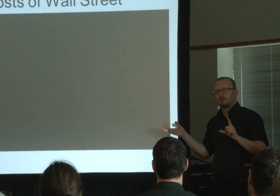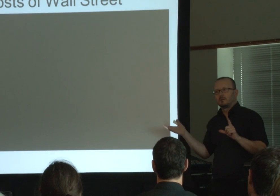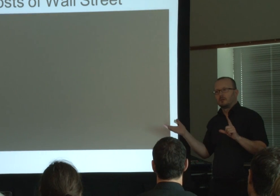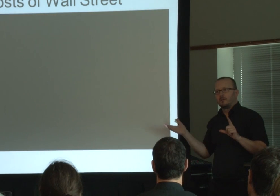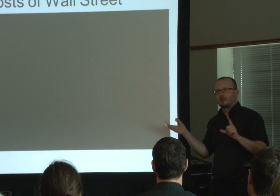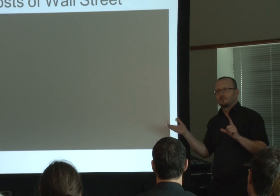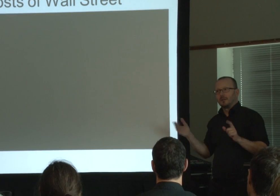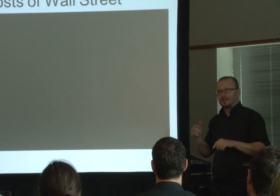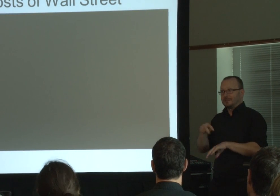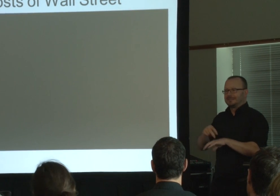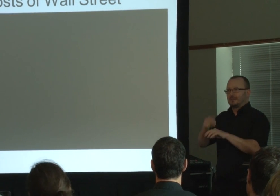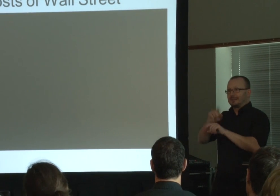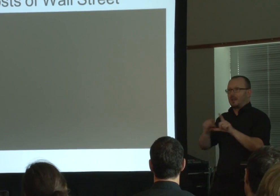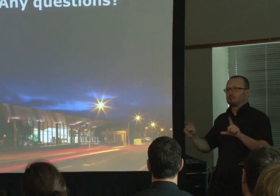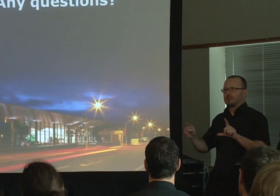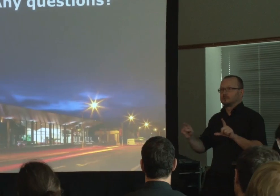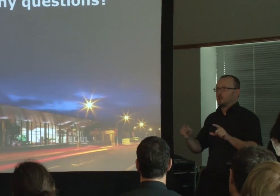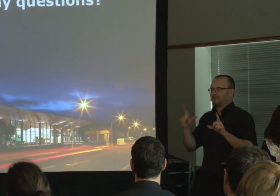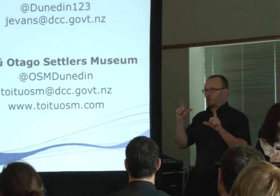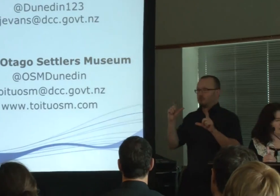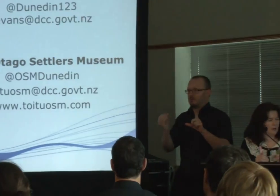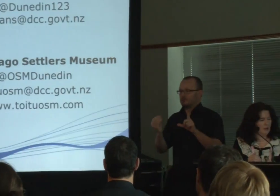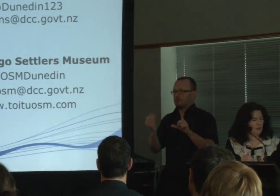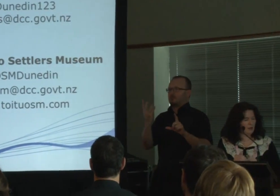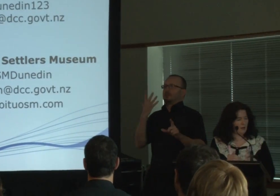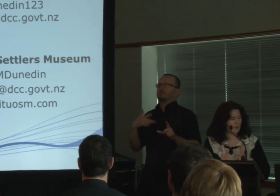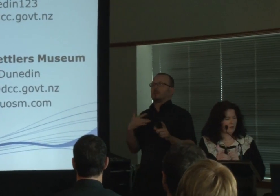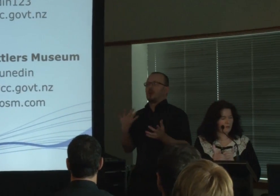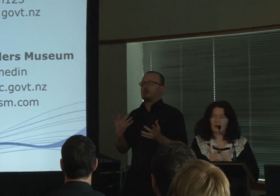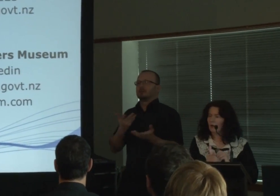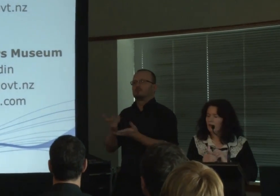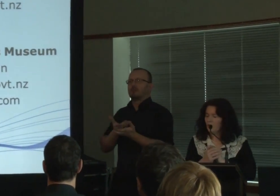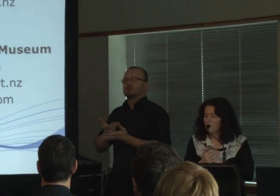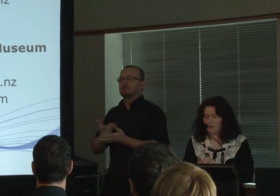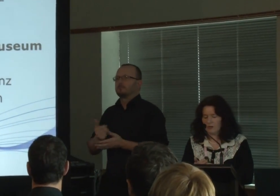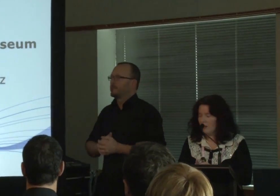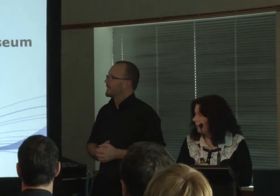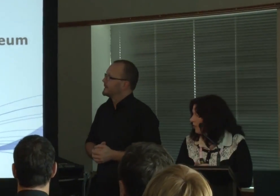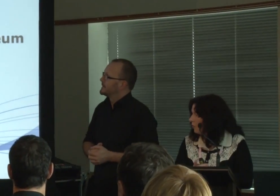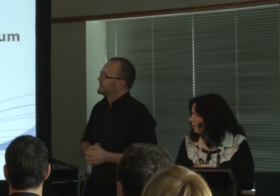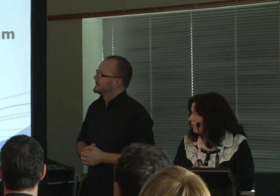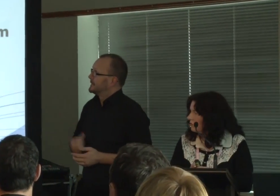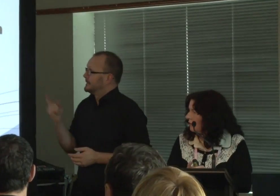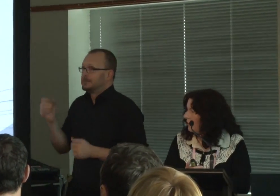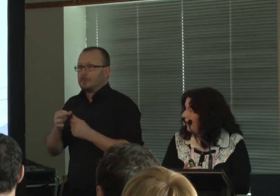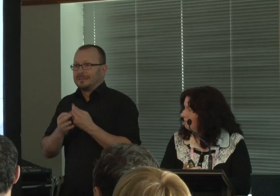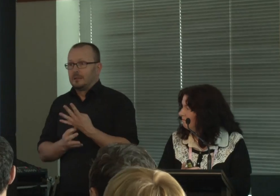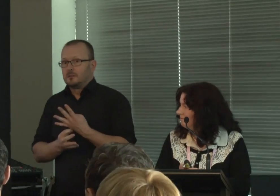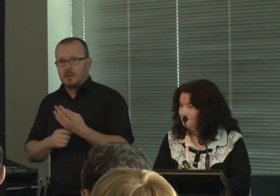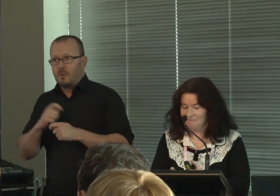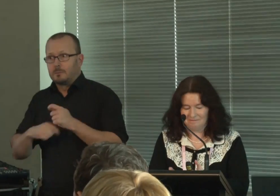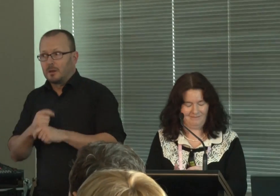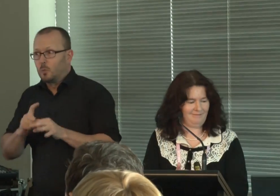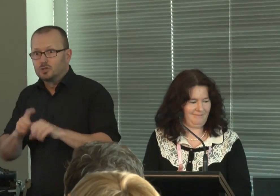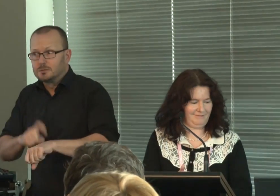comes to life in a sequence. So. And there's some details if anyone's interested, and I think we're on to question time now.